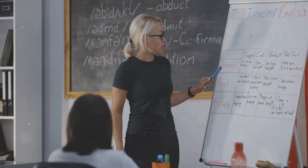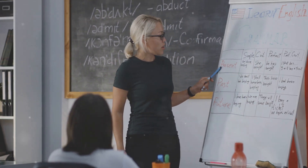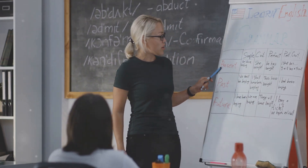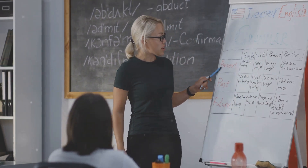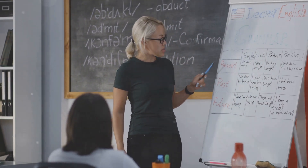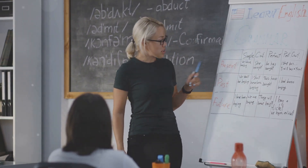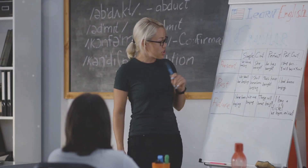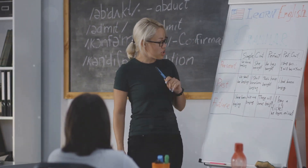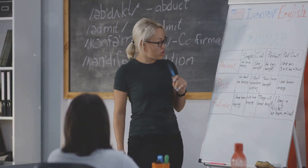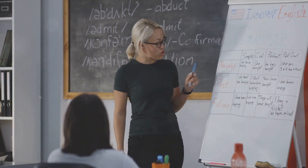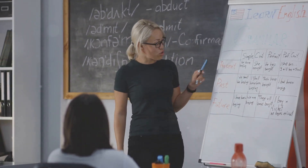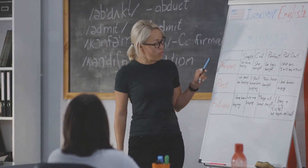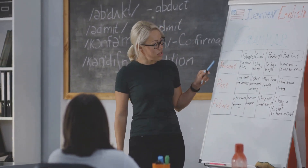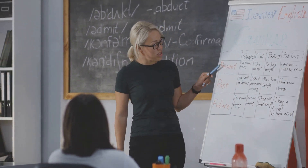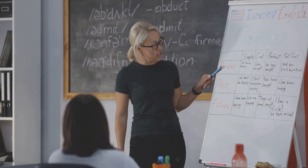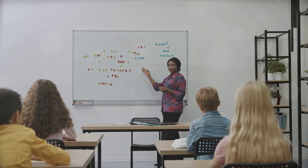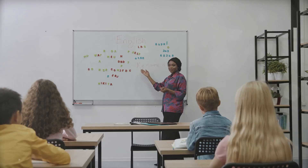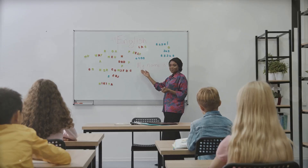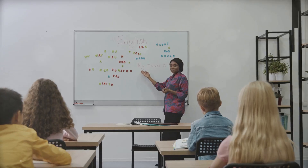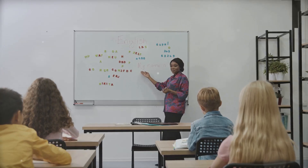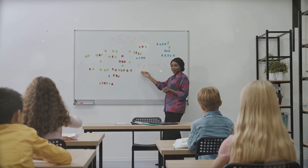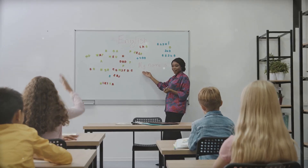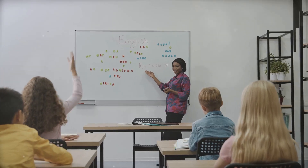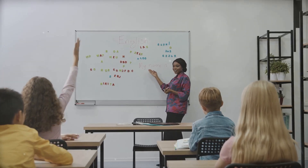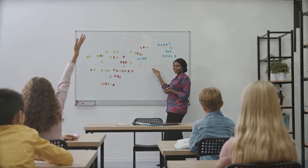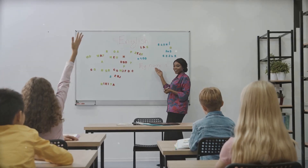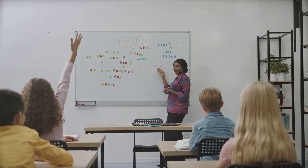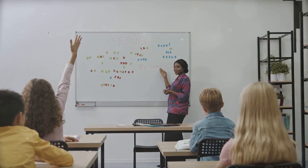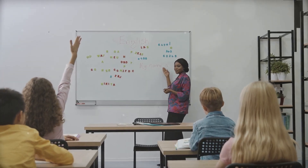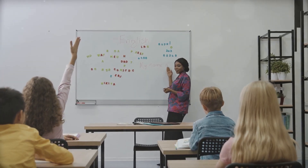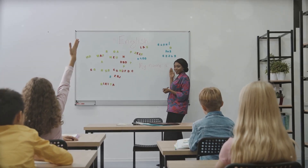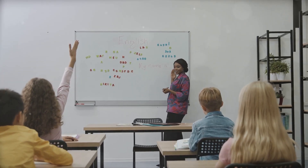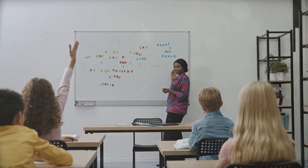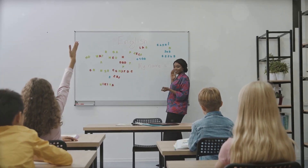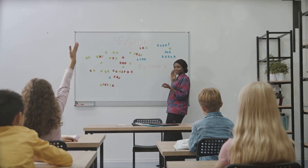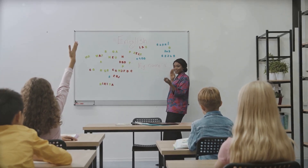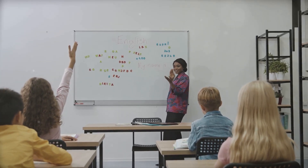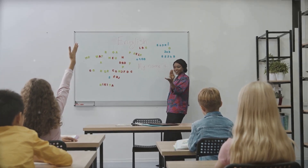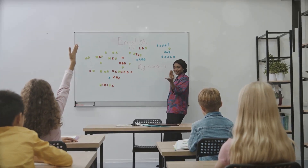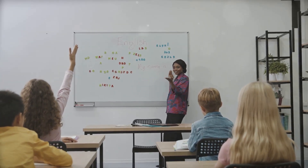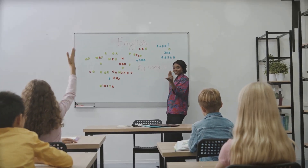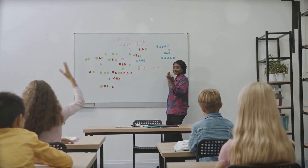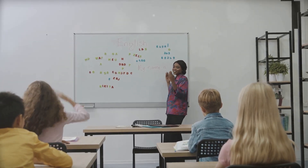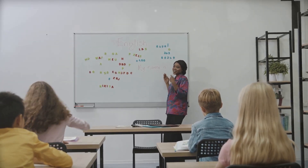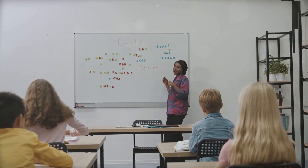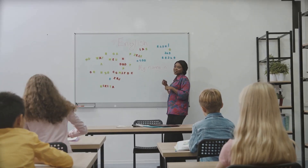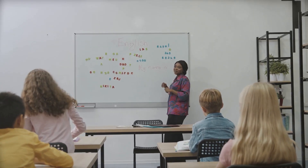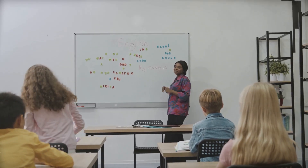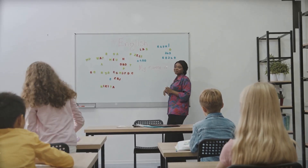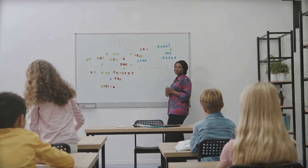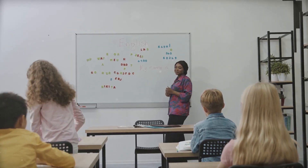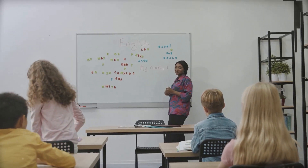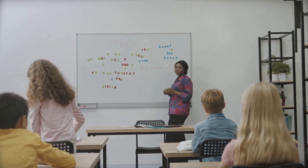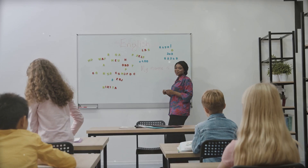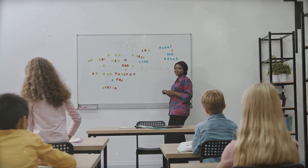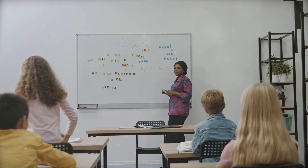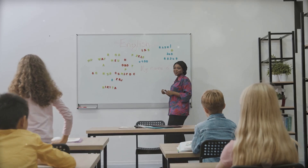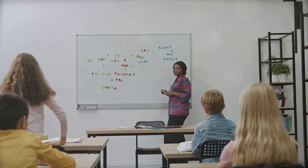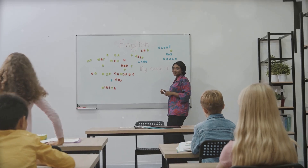context early in the conversation. Another common structure is topic-comment-referent, where the topic is introduced, followed by a comment